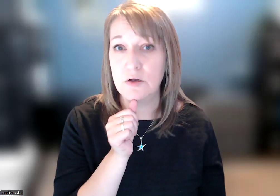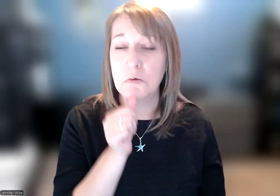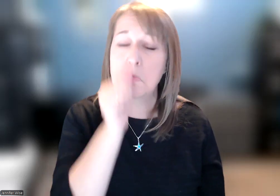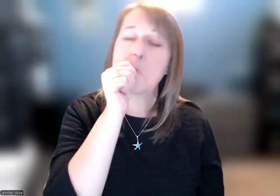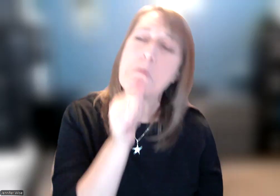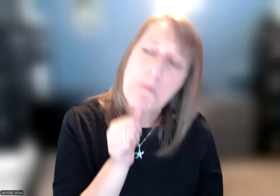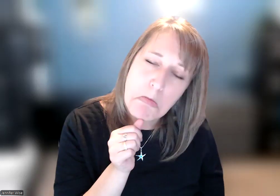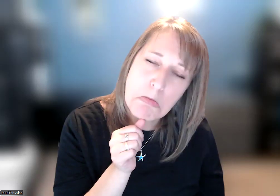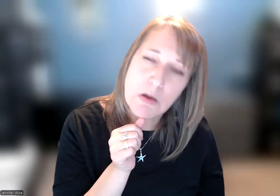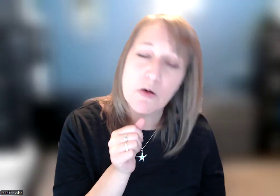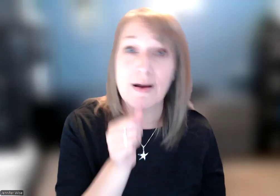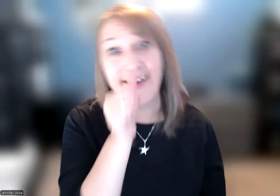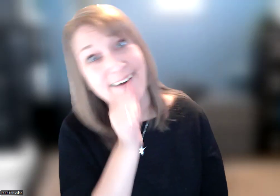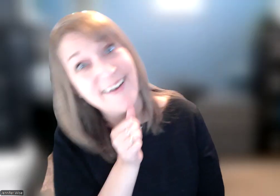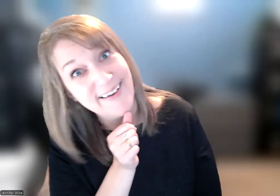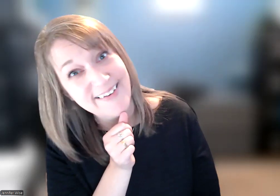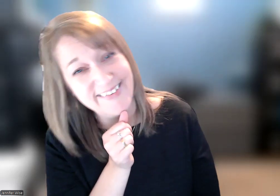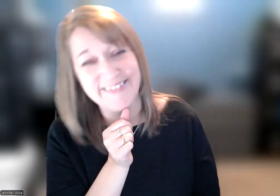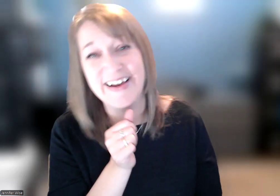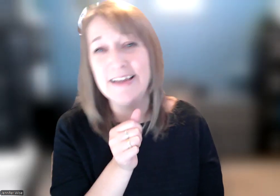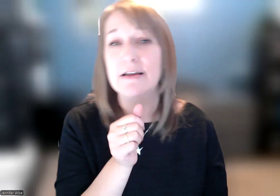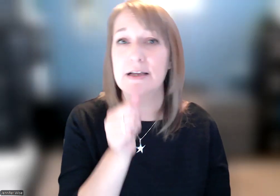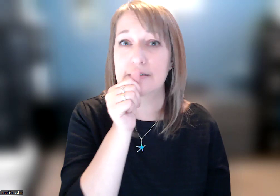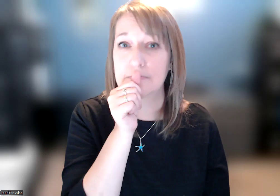don't, or, right? It's